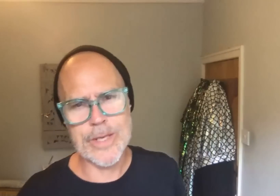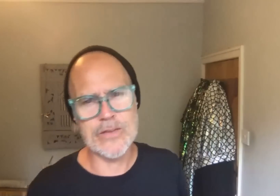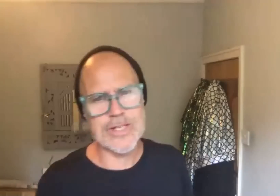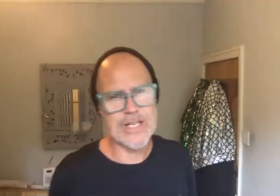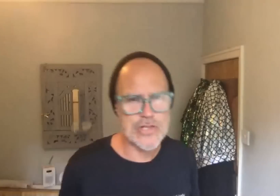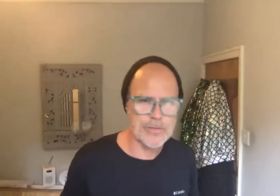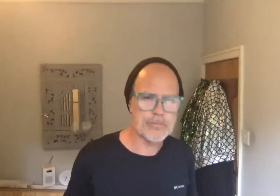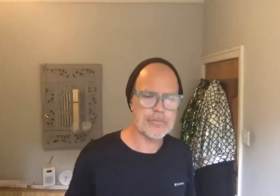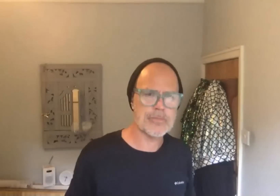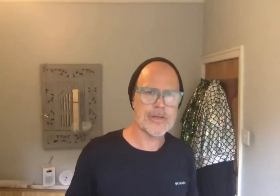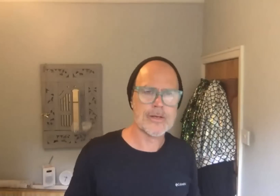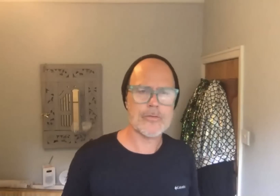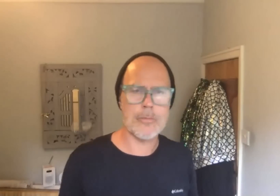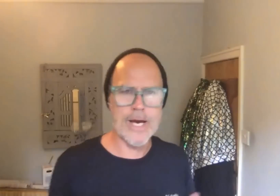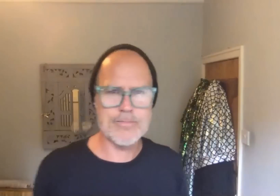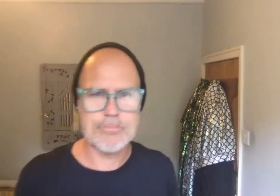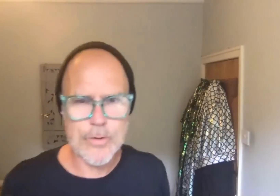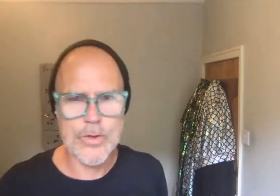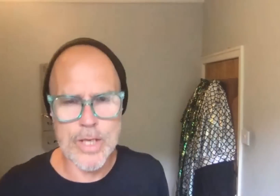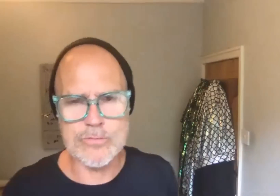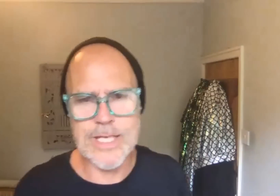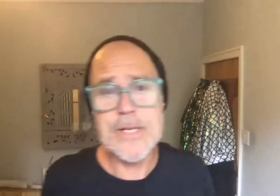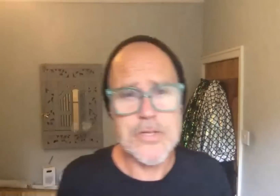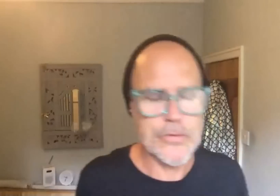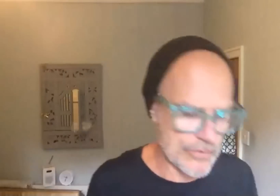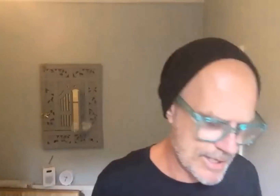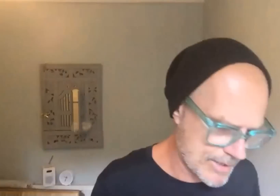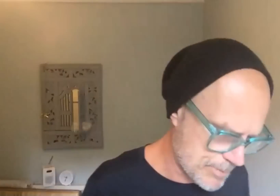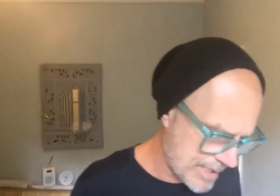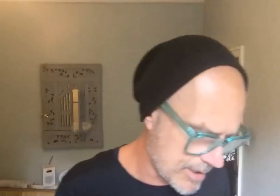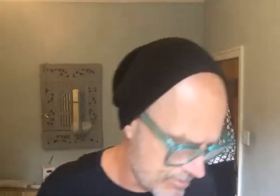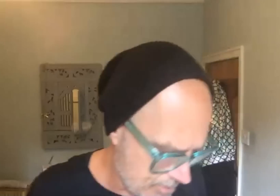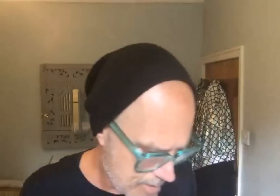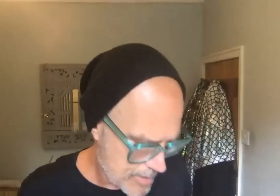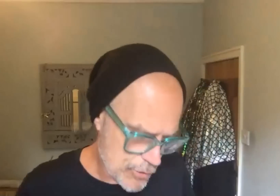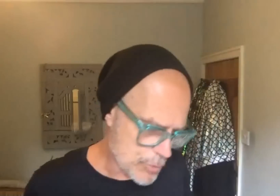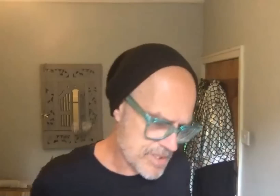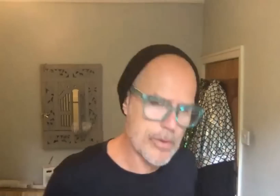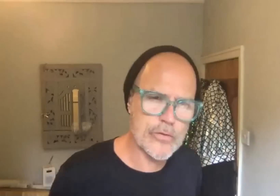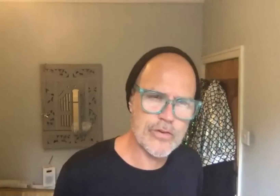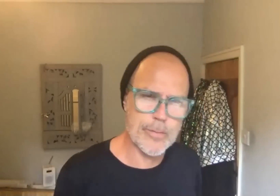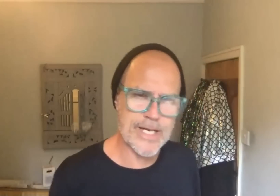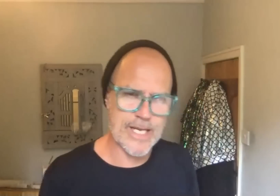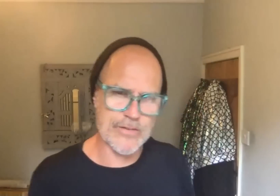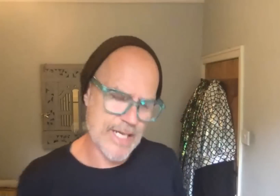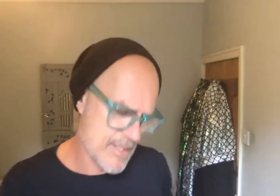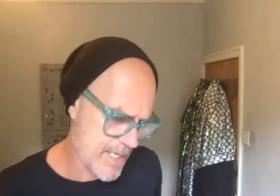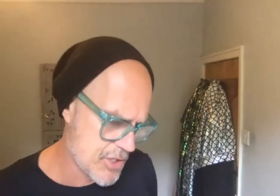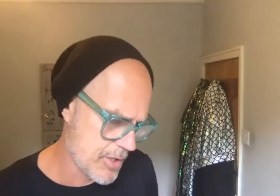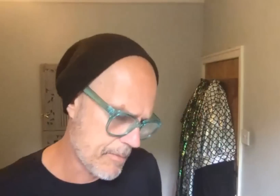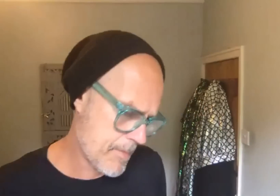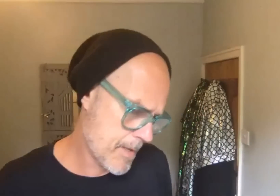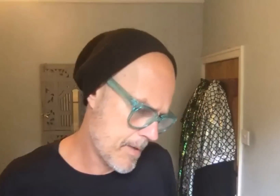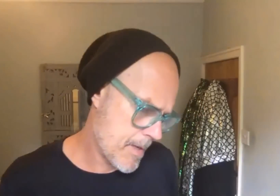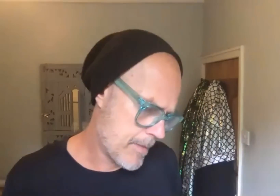So in Indonesia, from my limited understanding of spending numerous months over many years in